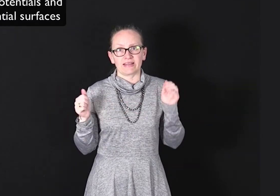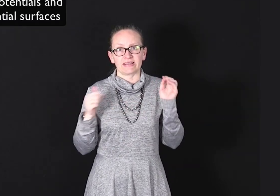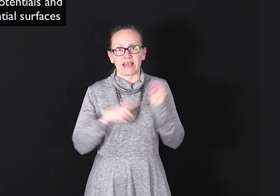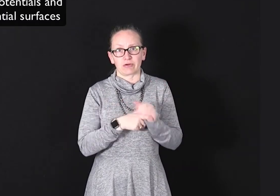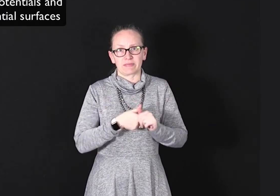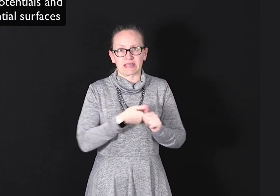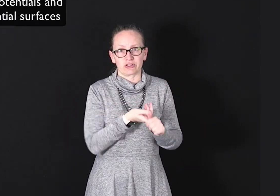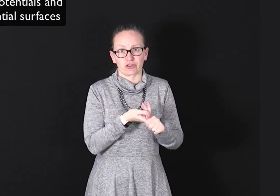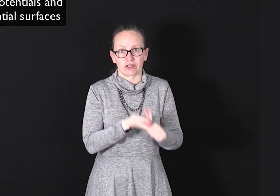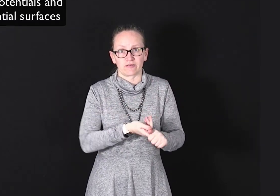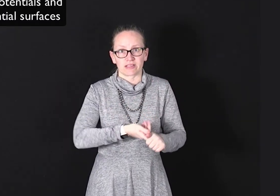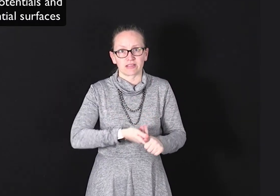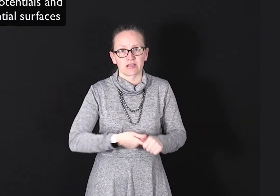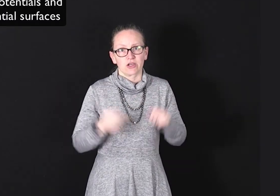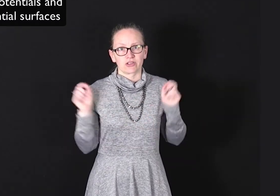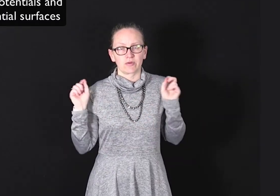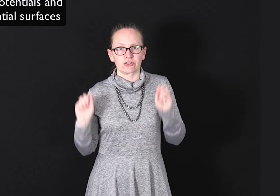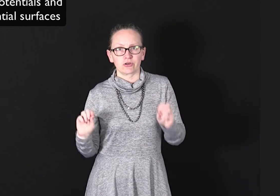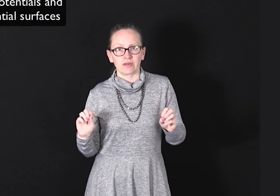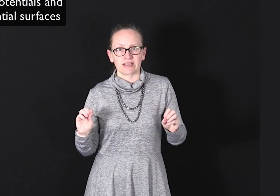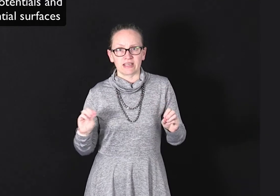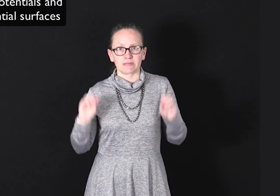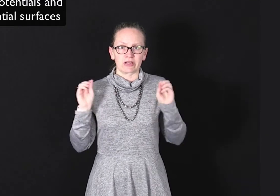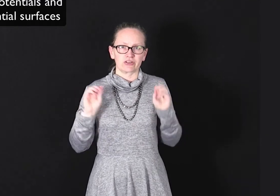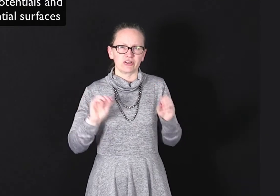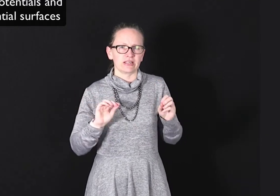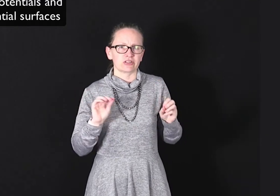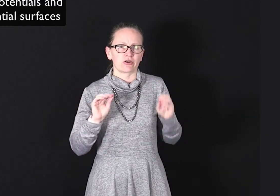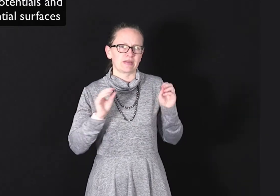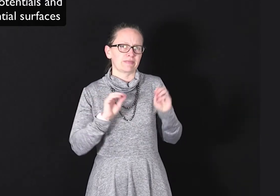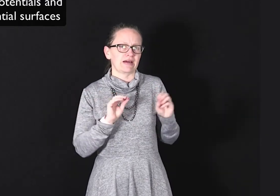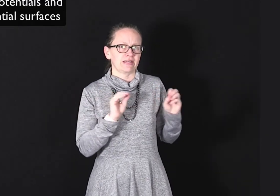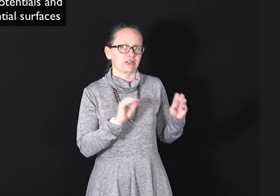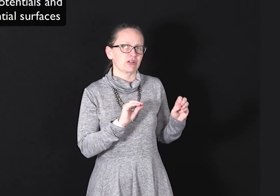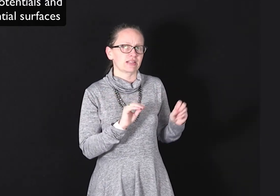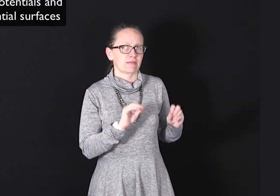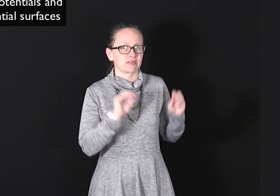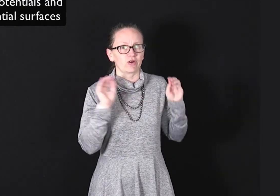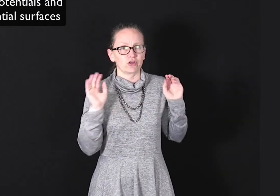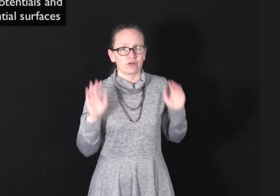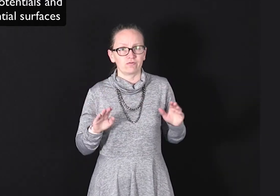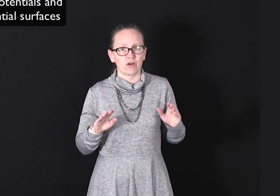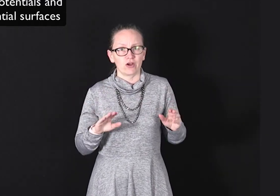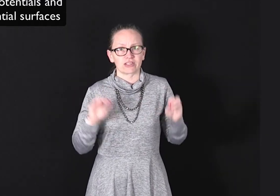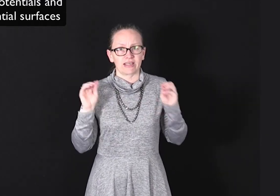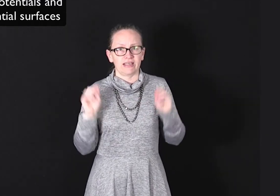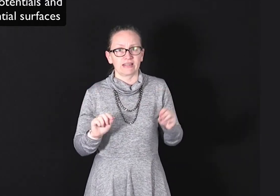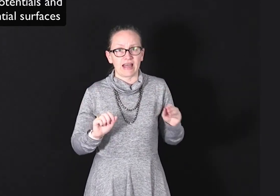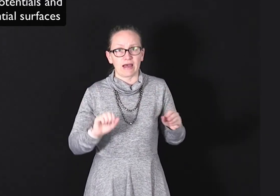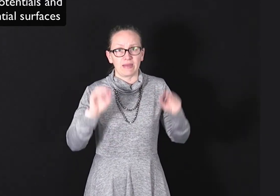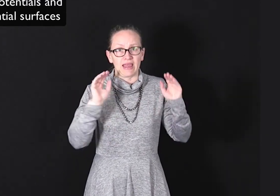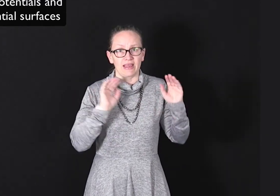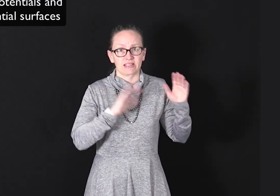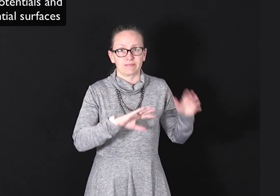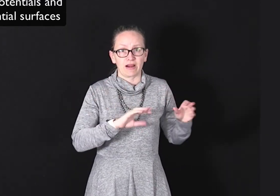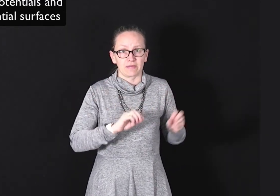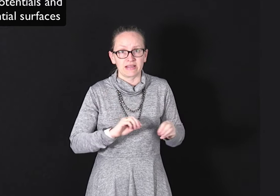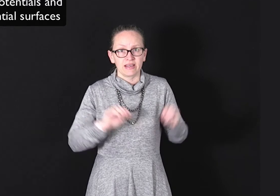at equipotential surfaces. So we're doing this because you need to know a bit about these concepts for your first in-lab experiment in